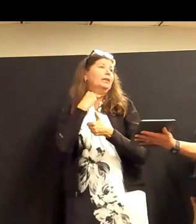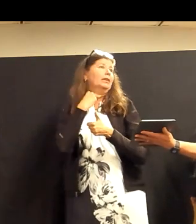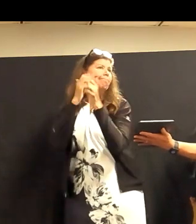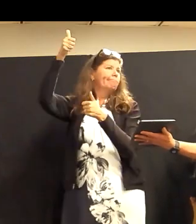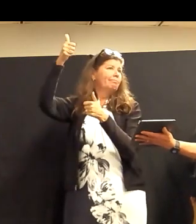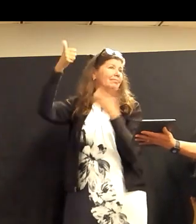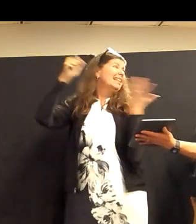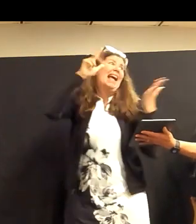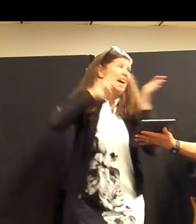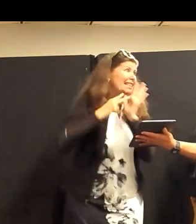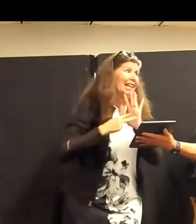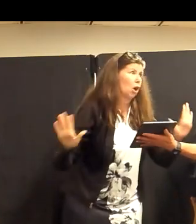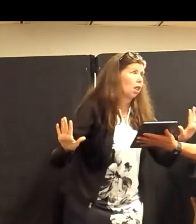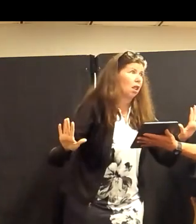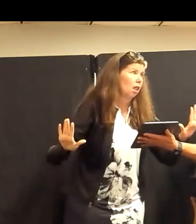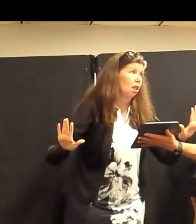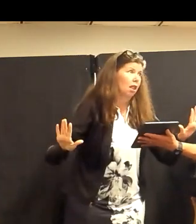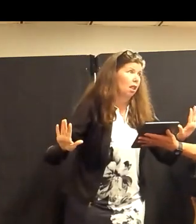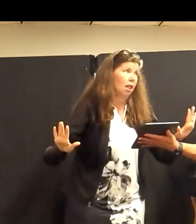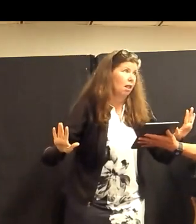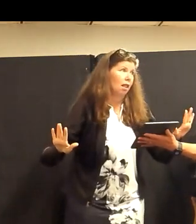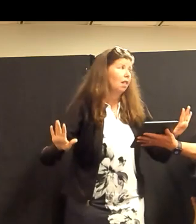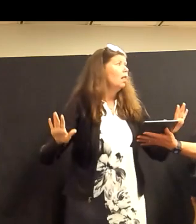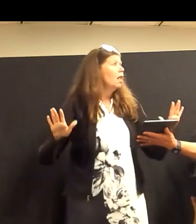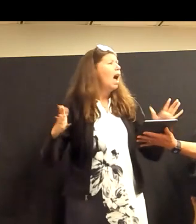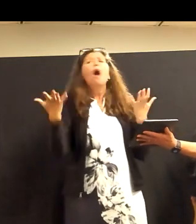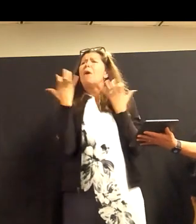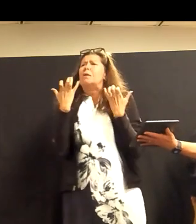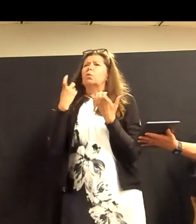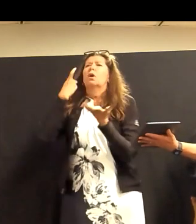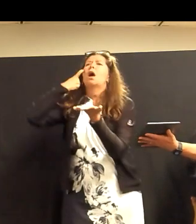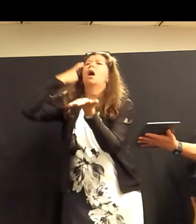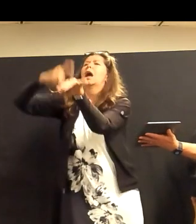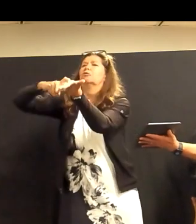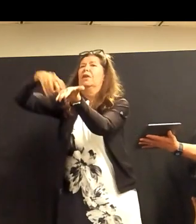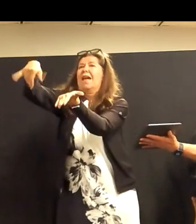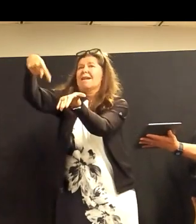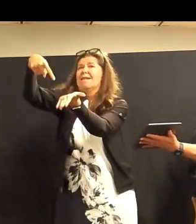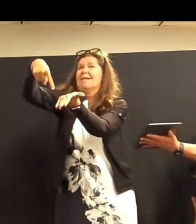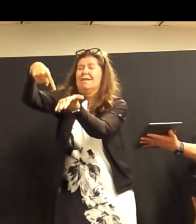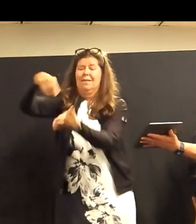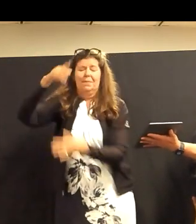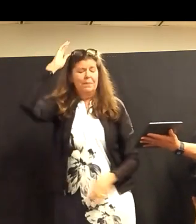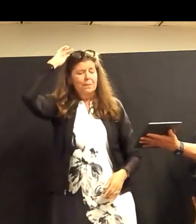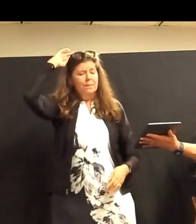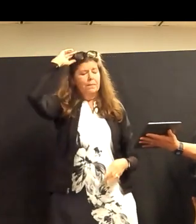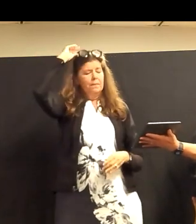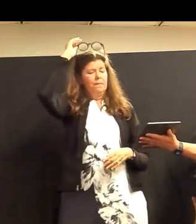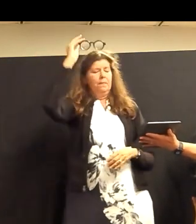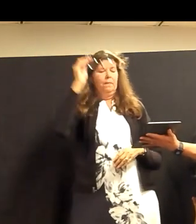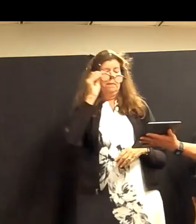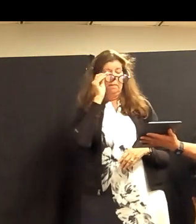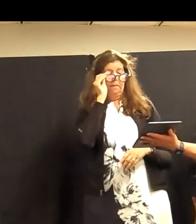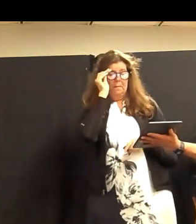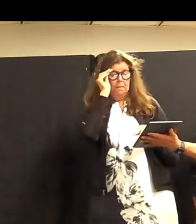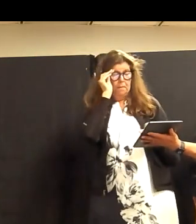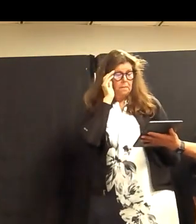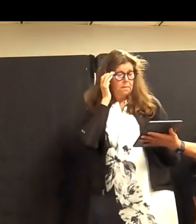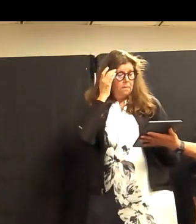speech in place of the visual language. And I don't believe it's intentional. I want to acknowledge that.